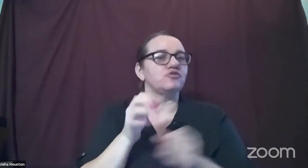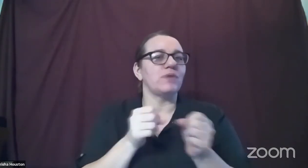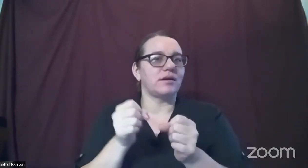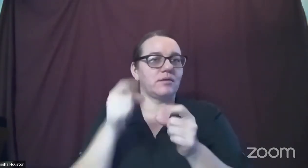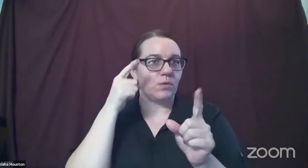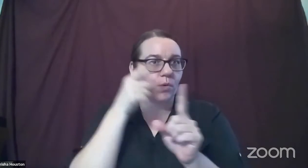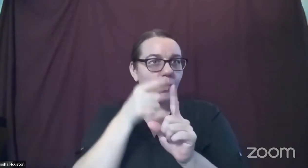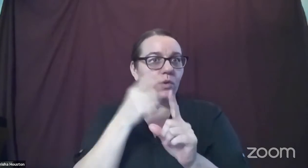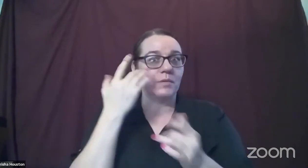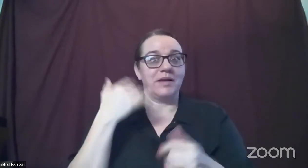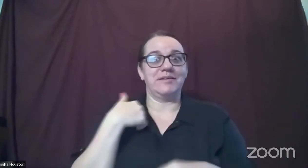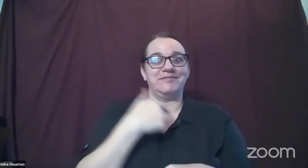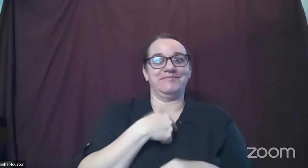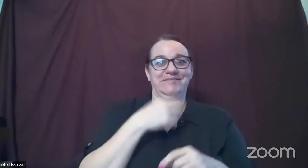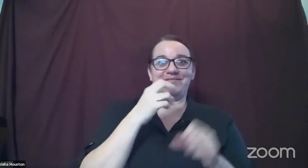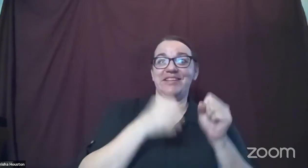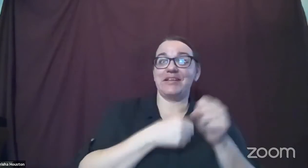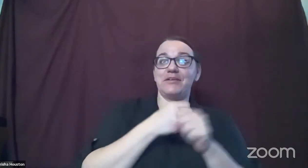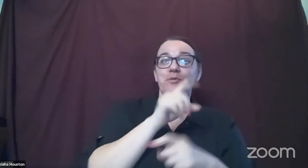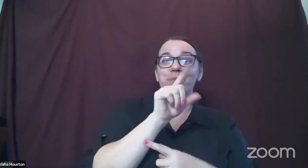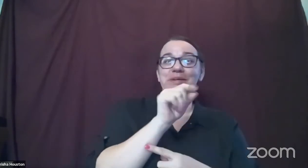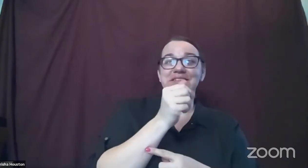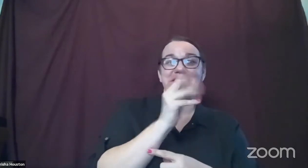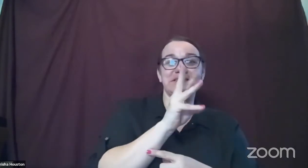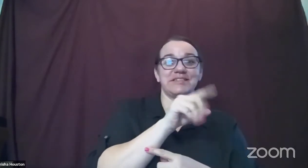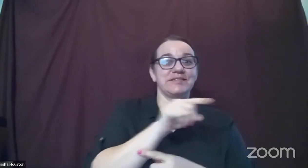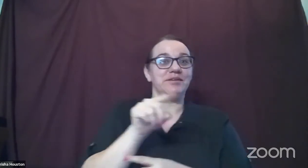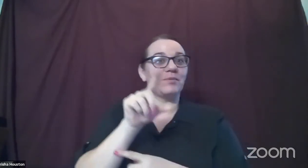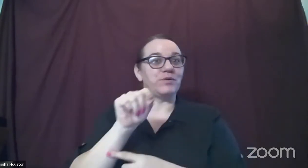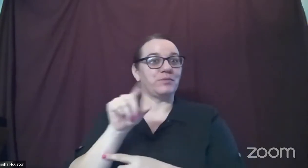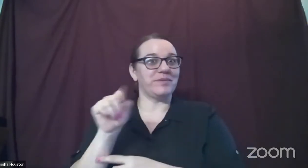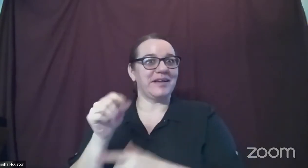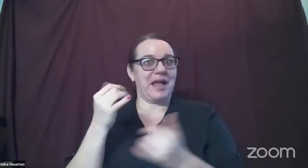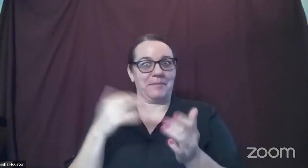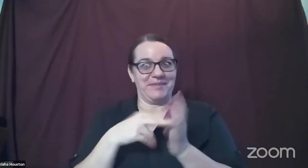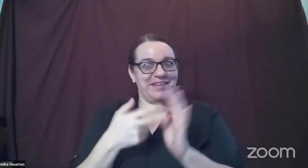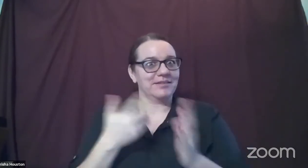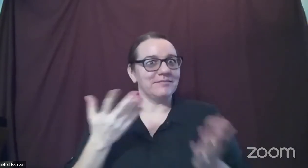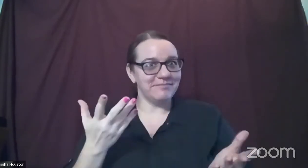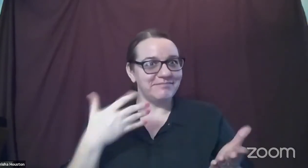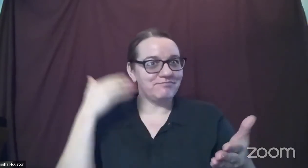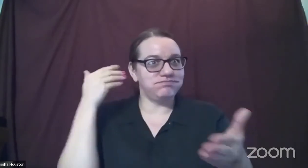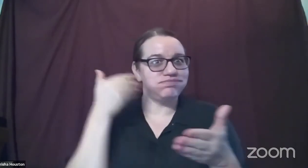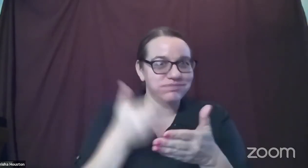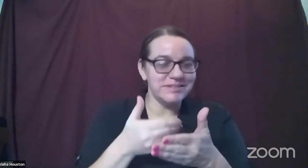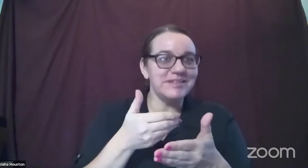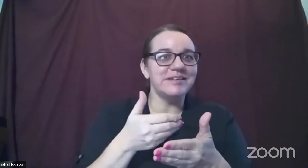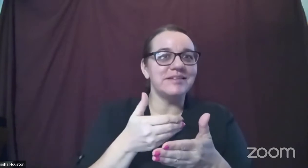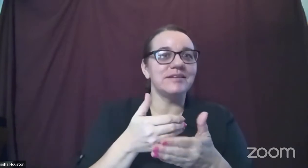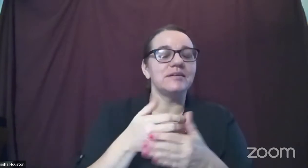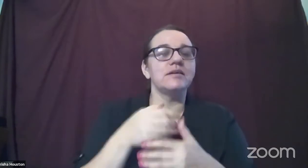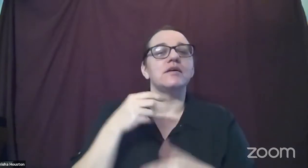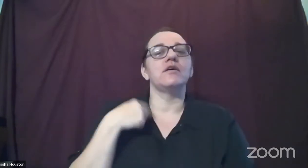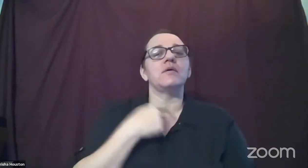is reviewing the strategy and goals for the year 2016 to 2020. We